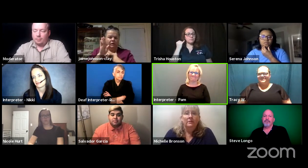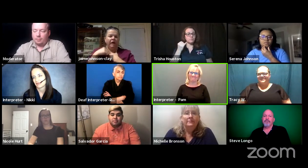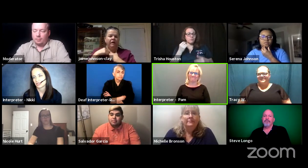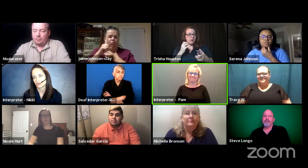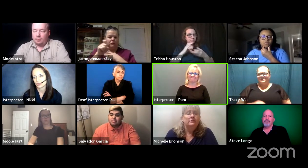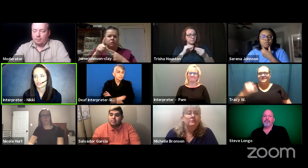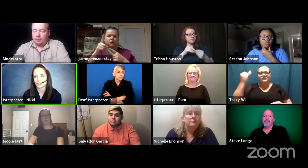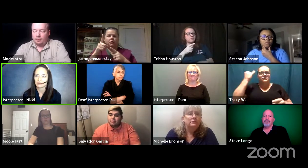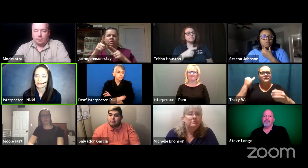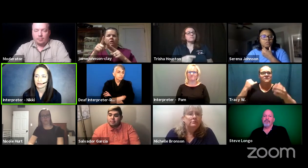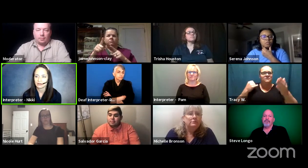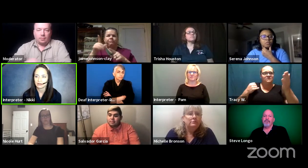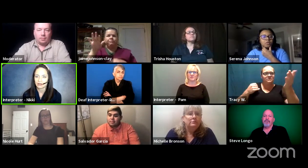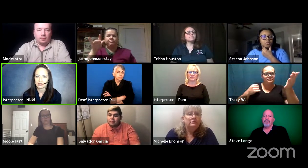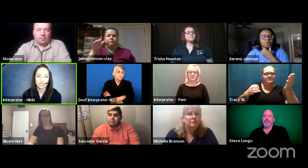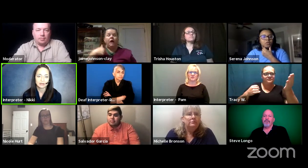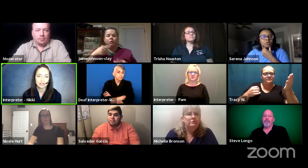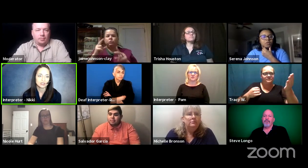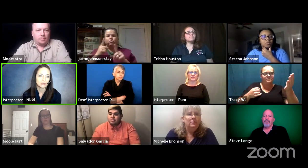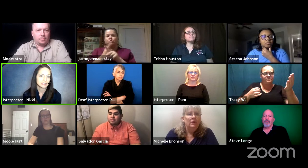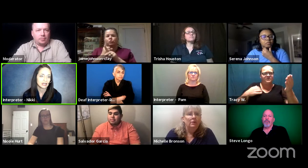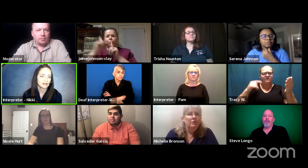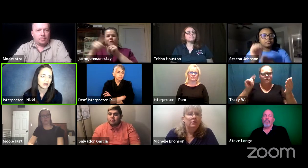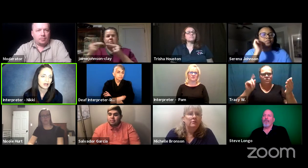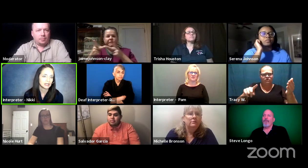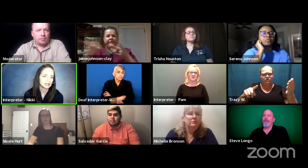Back to Tricia. Jamie, did you want to add a comment?